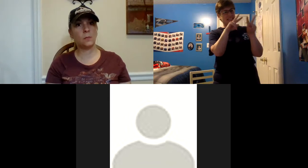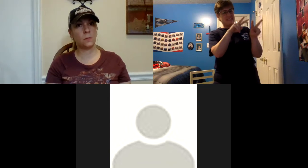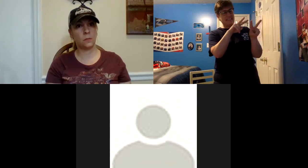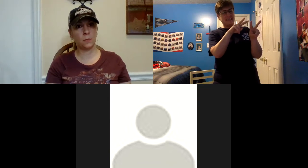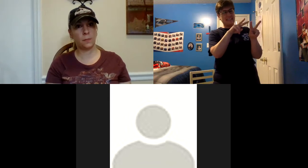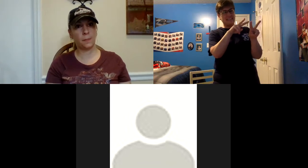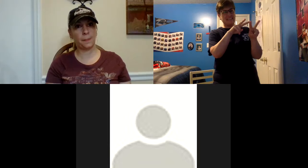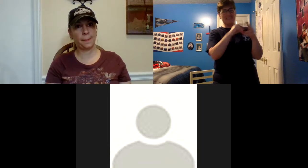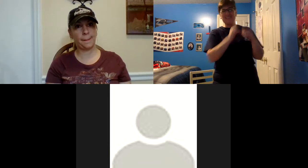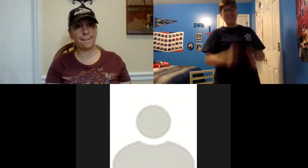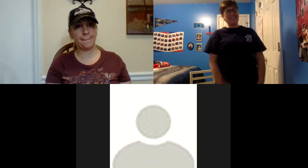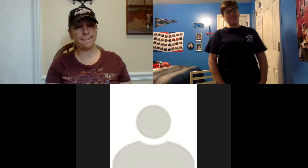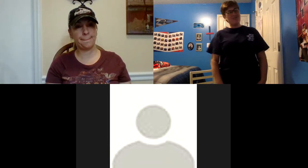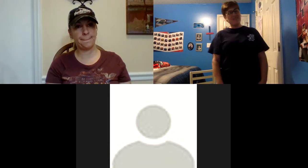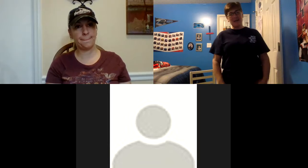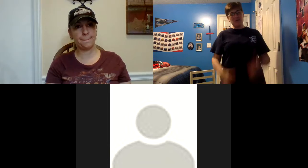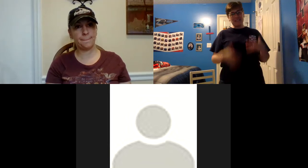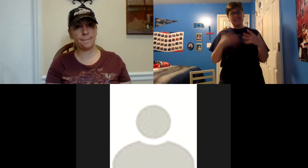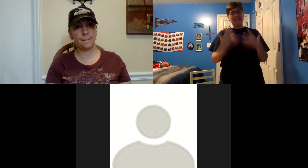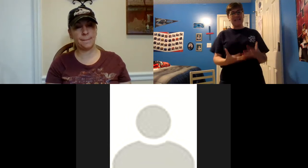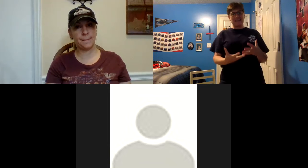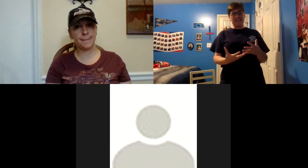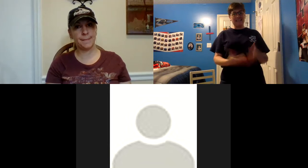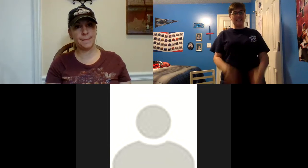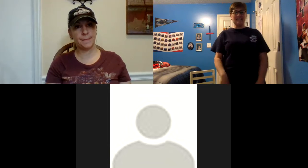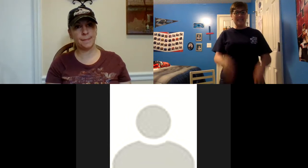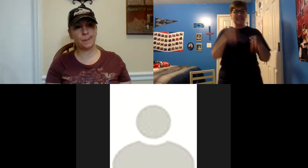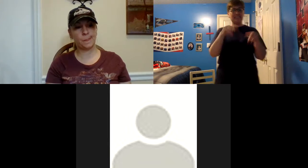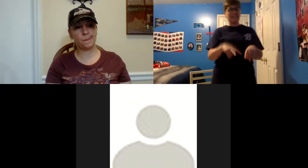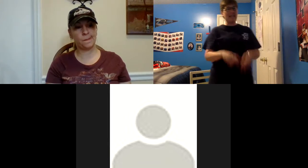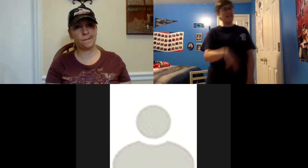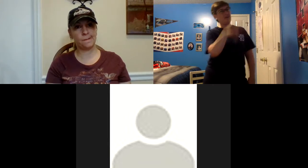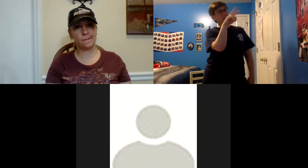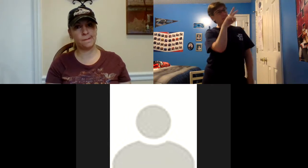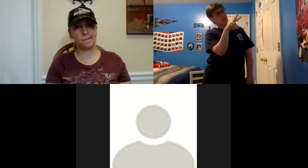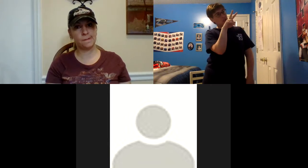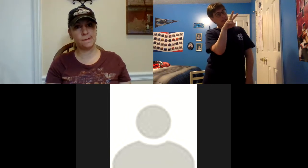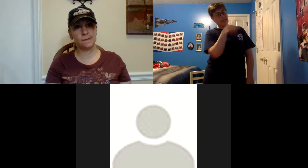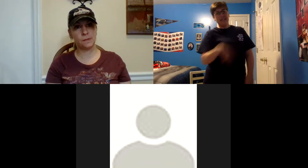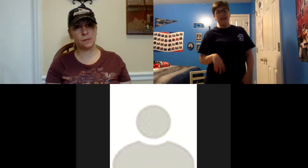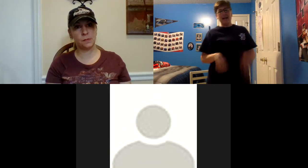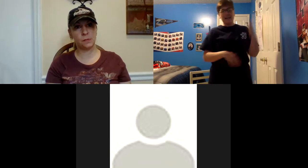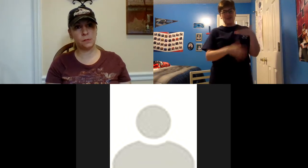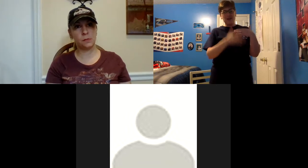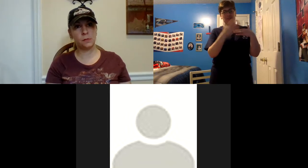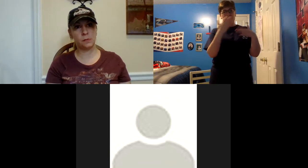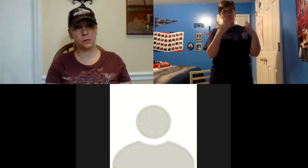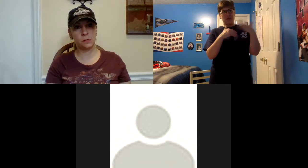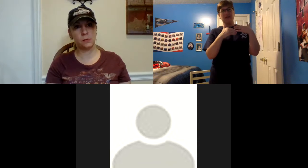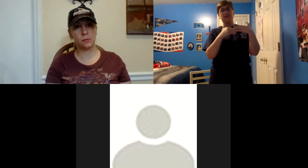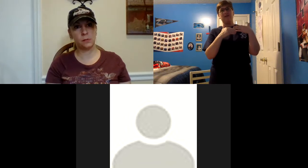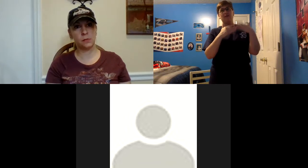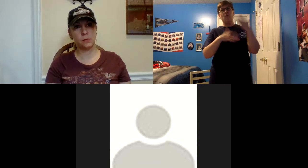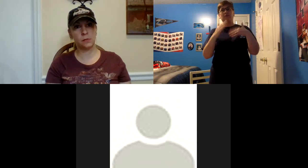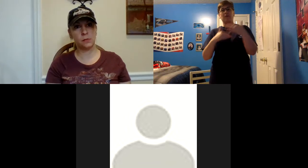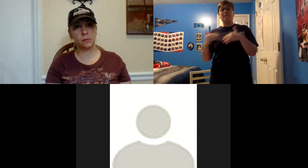I can see it, because I was like, that's really not what he's saying. He's not saying he's standing here and he's looking. I try to